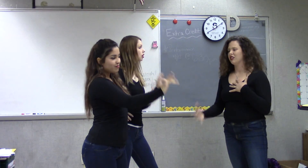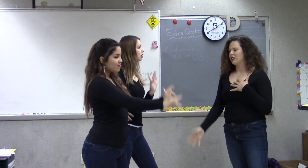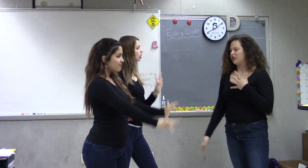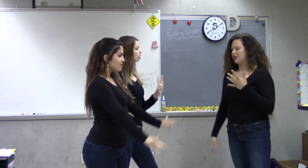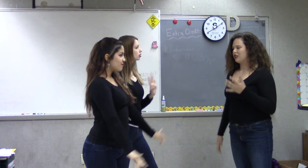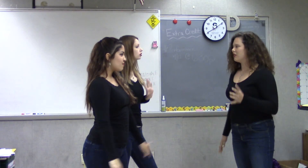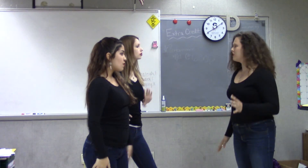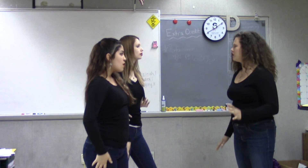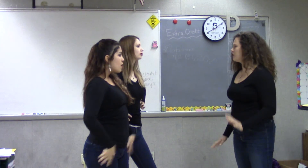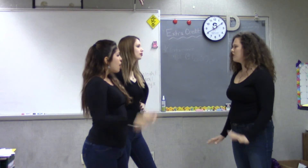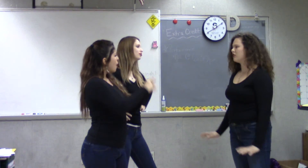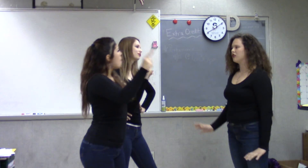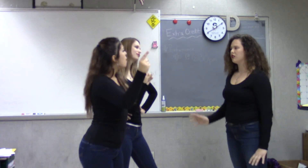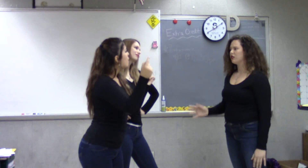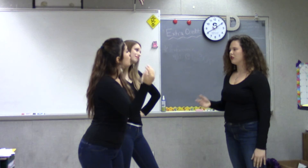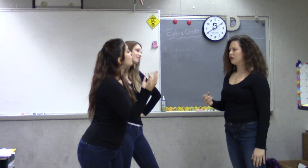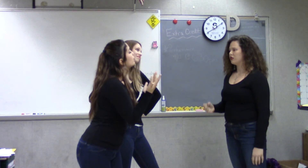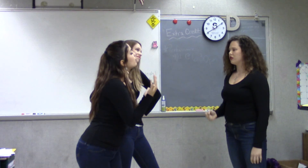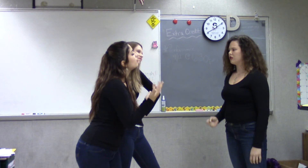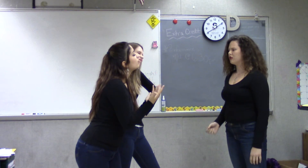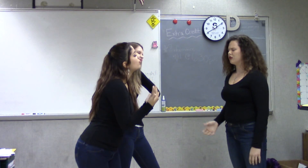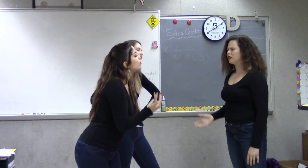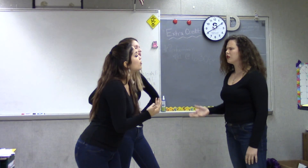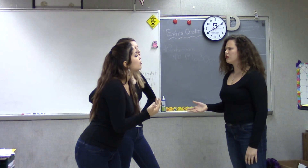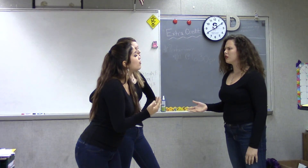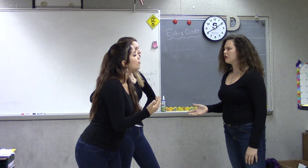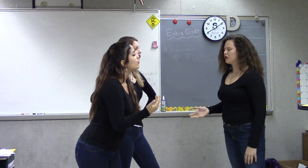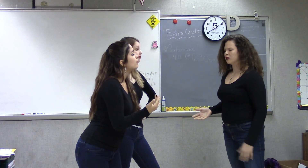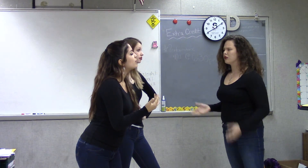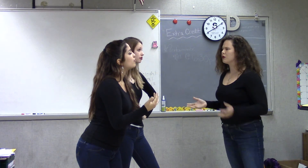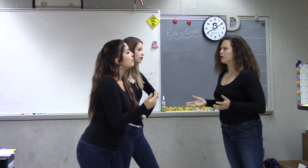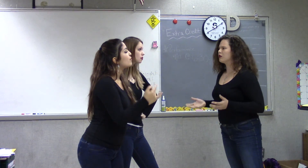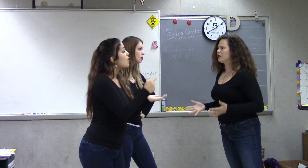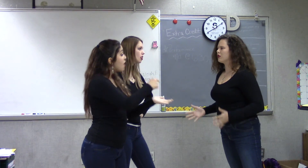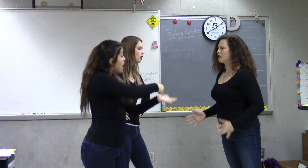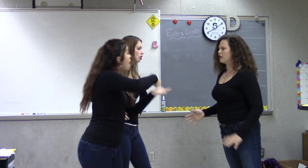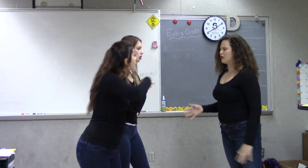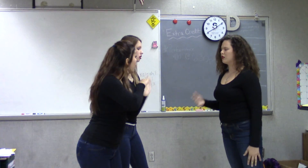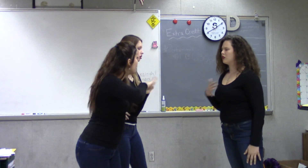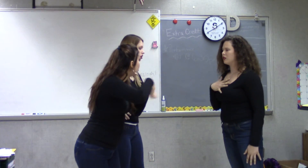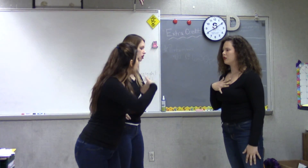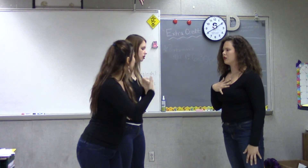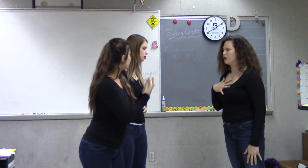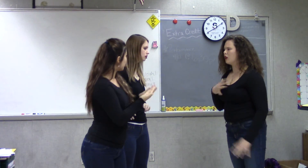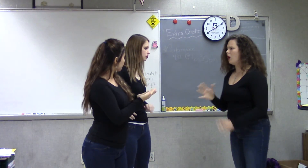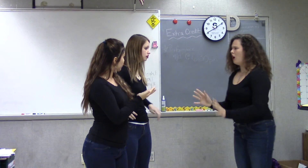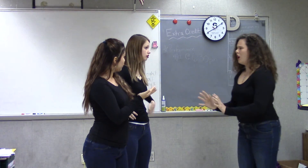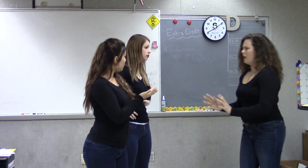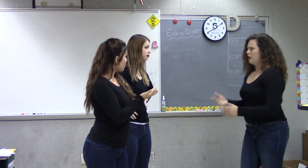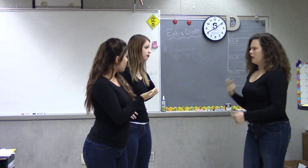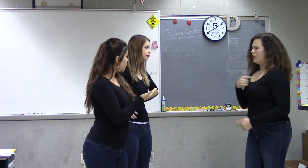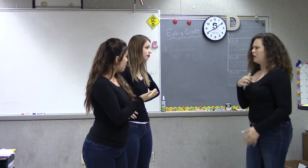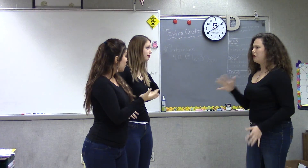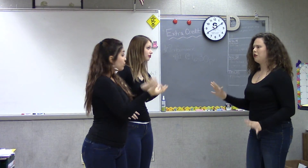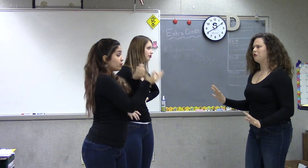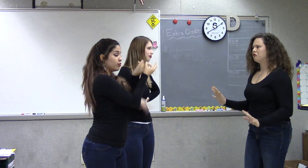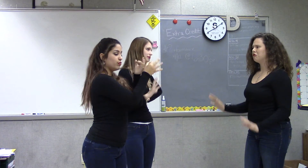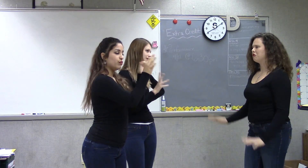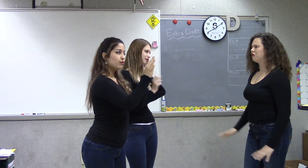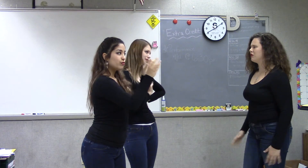Oh, and there is one more thing. We haven't discussed the subject of payment. You can't get something